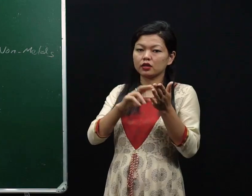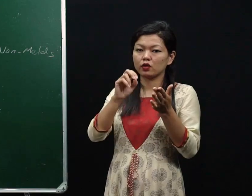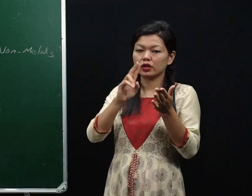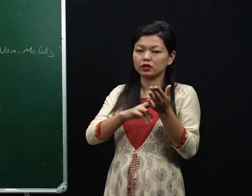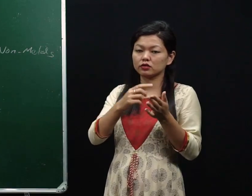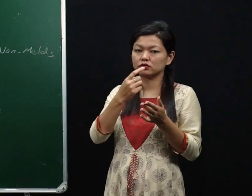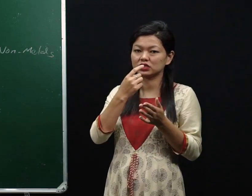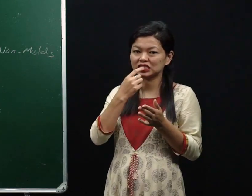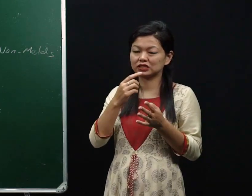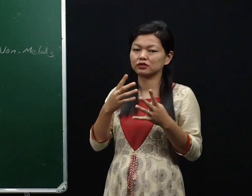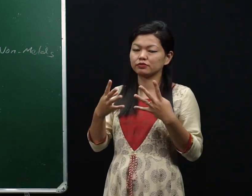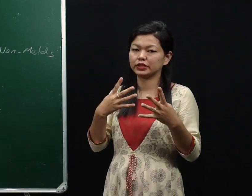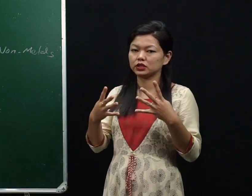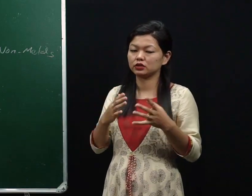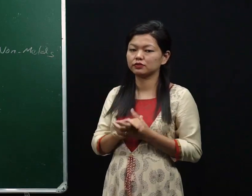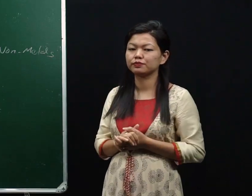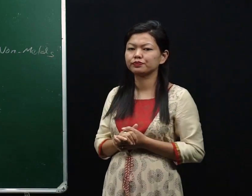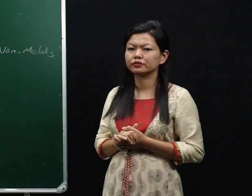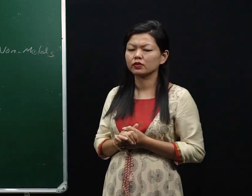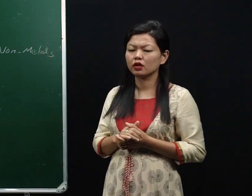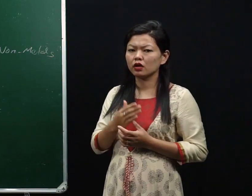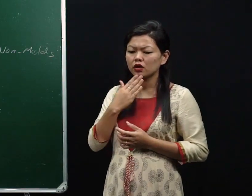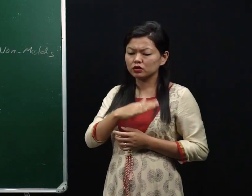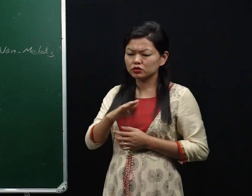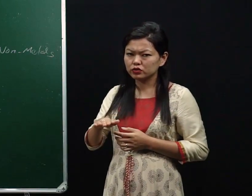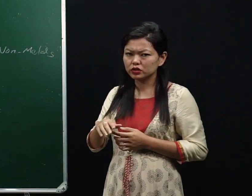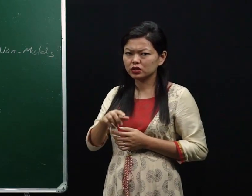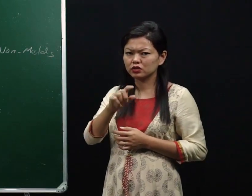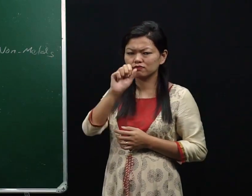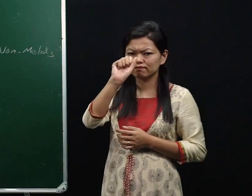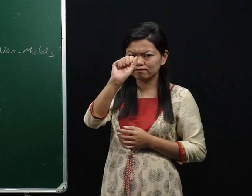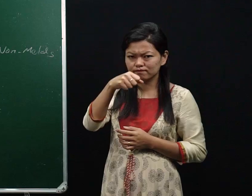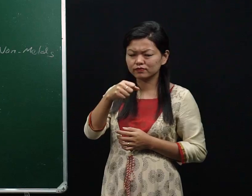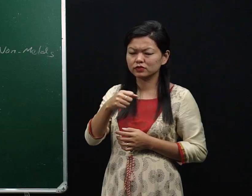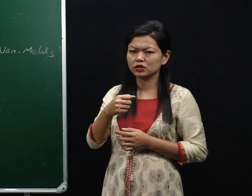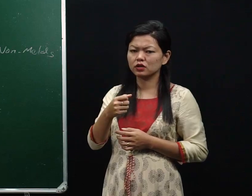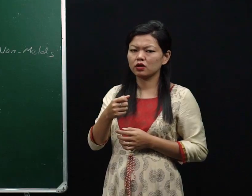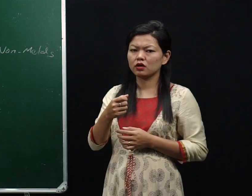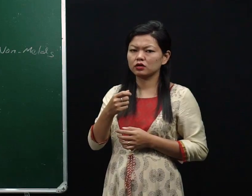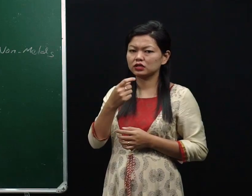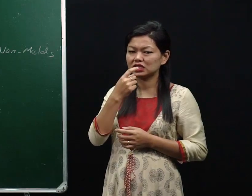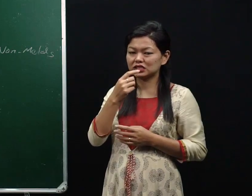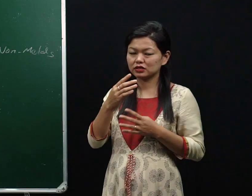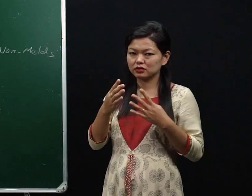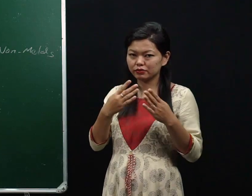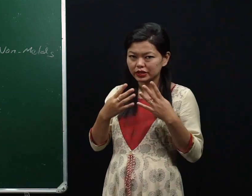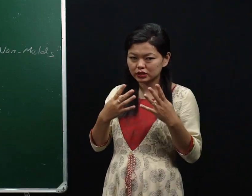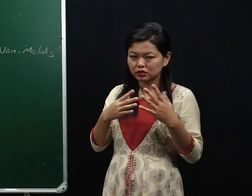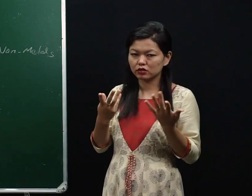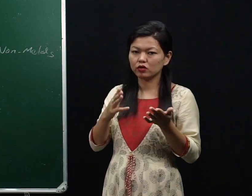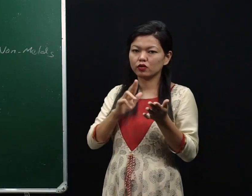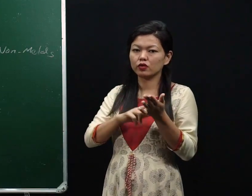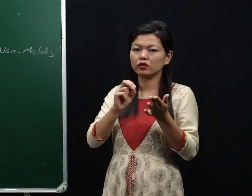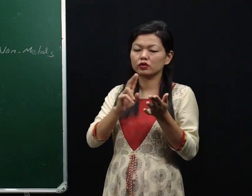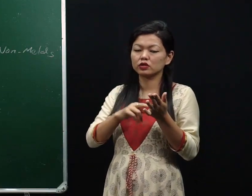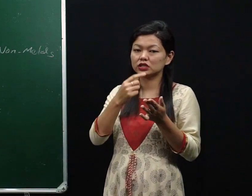So dear students, can you differentiate between metals and non-metals? You can randomly say that this is metal, this is not a metal, right? But there's